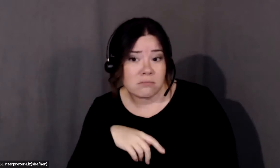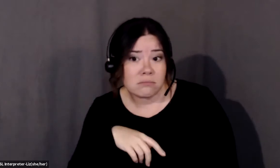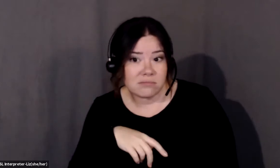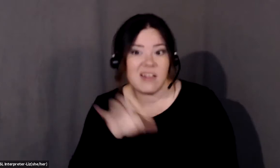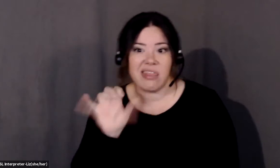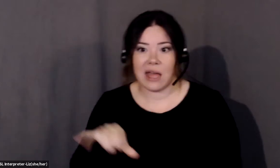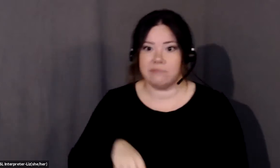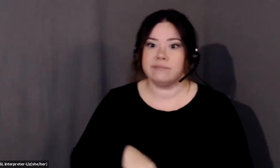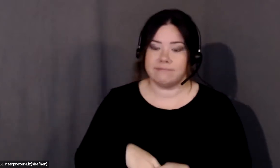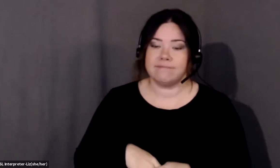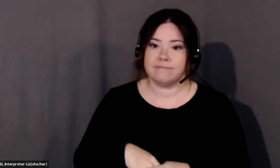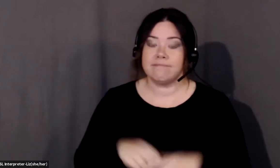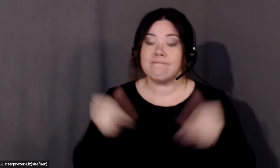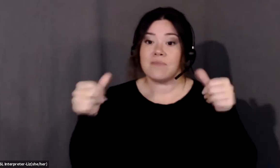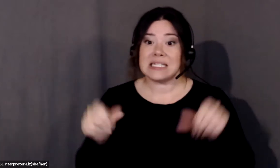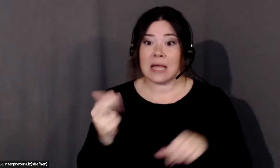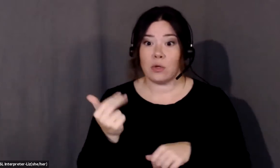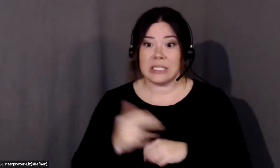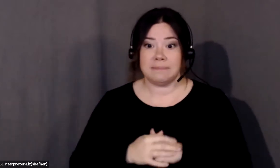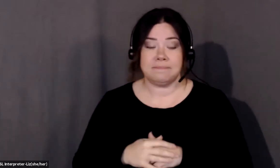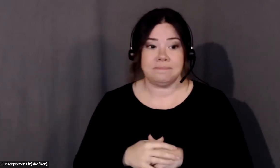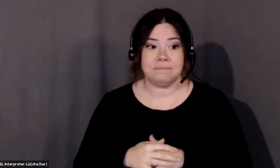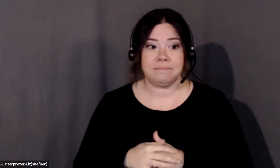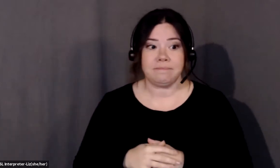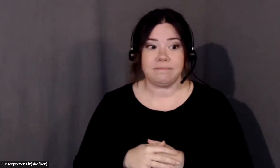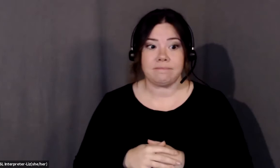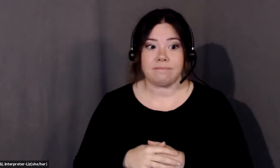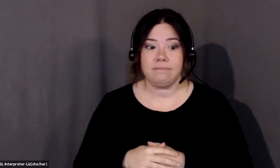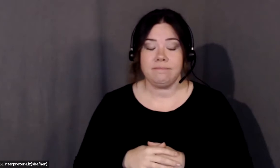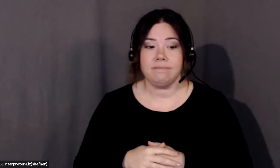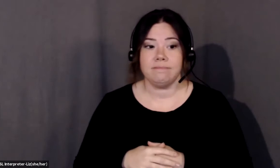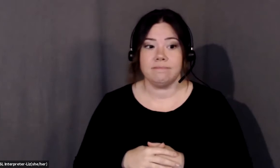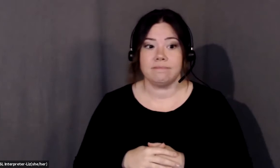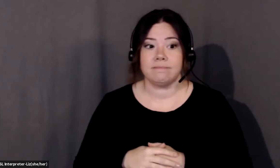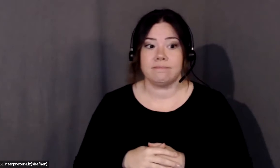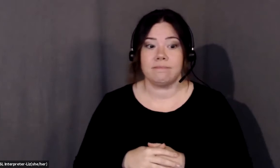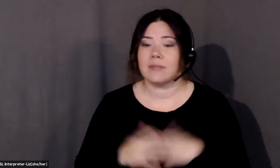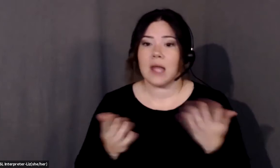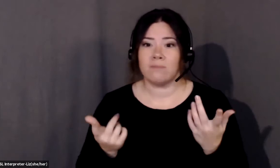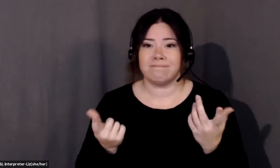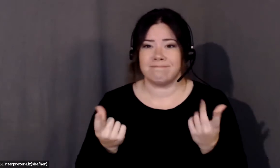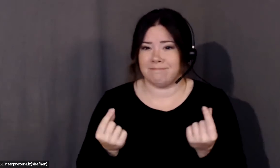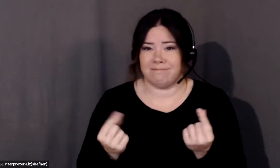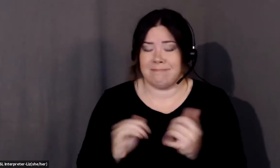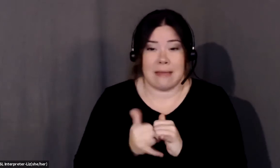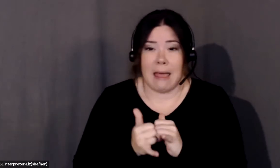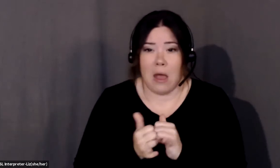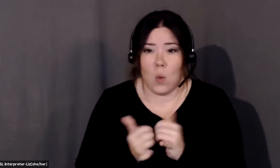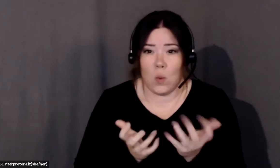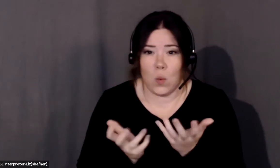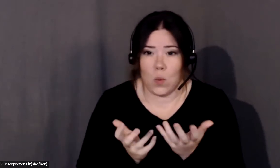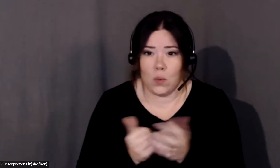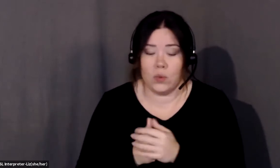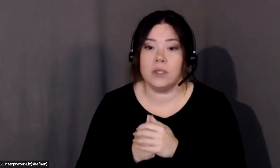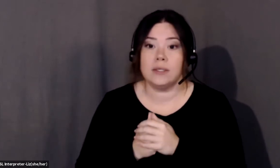Slide 13. So how is this done? How do we figure out